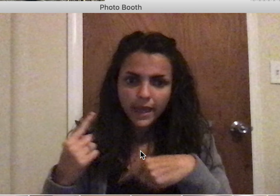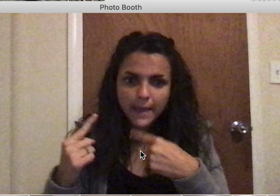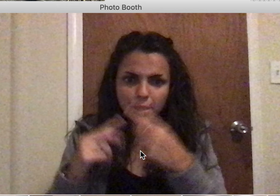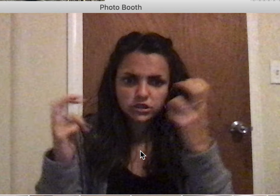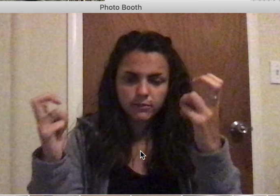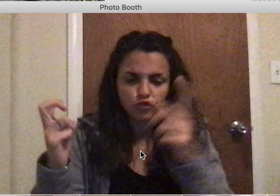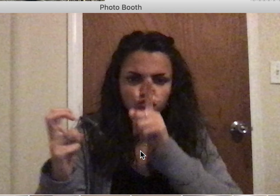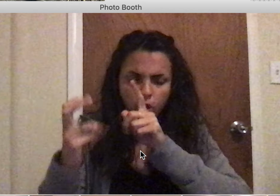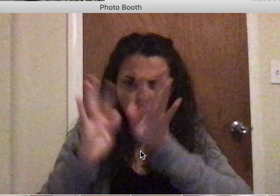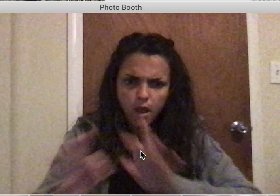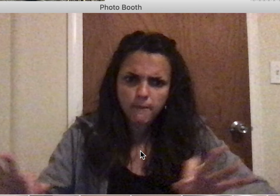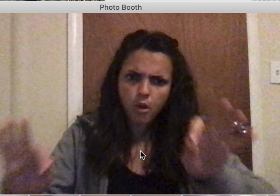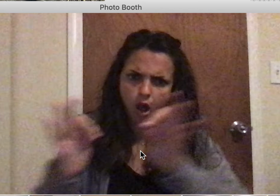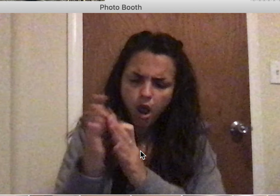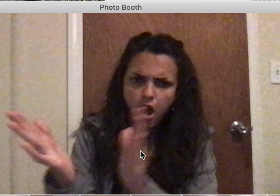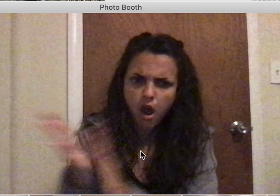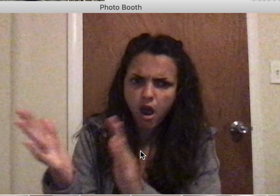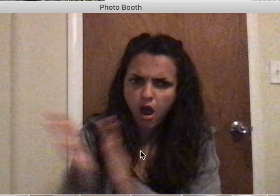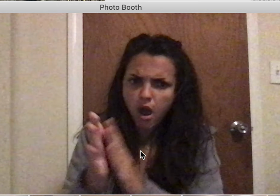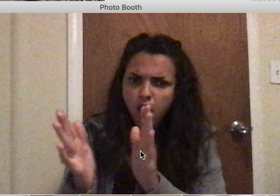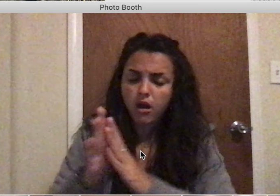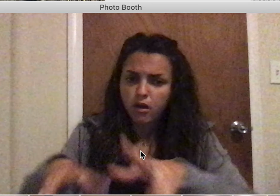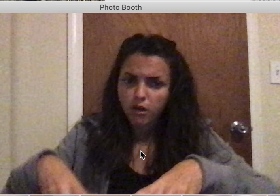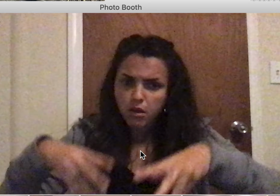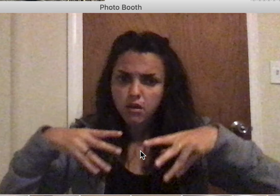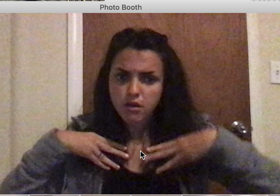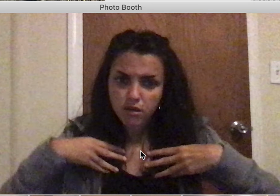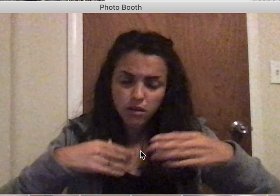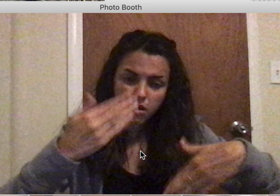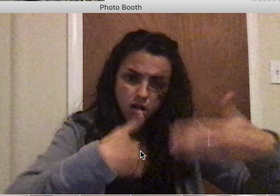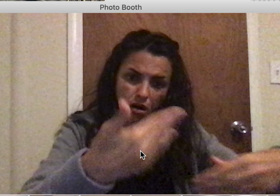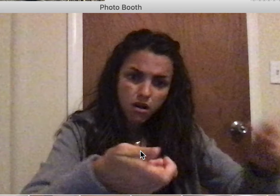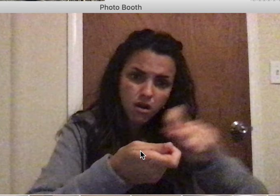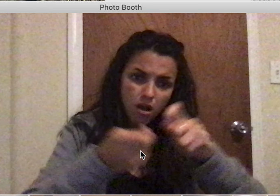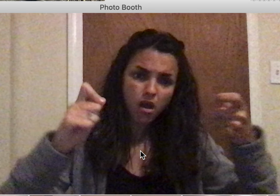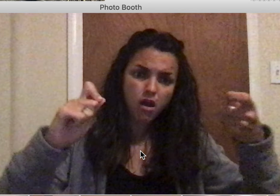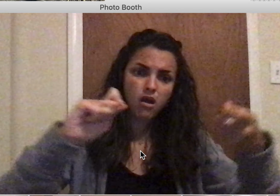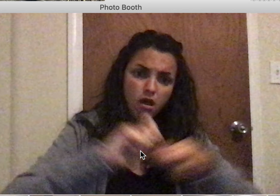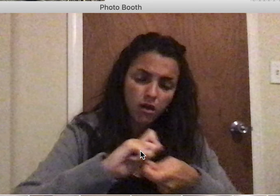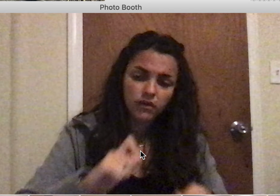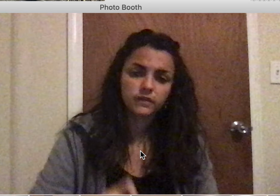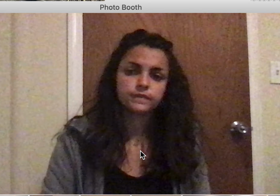later when we get to harmful chemicals later on in the year.